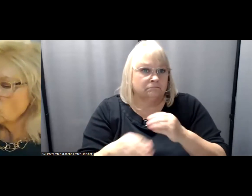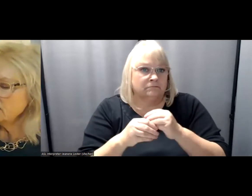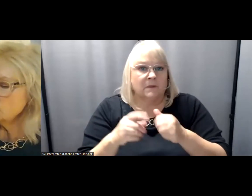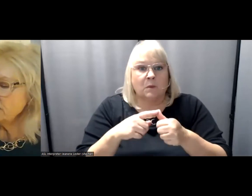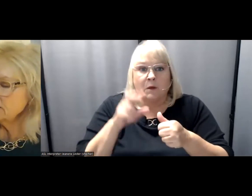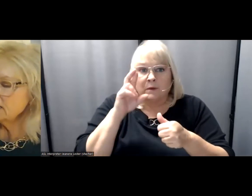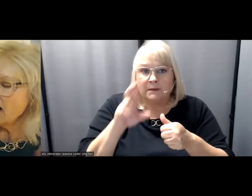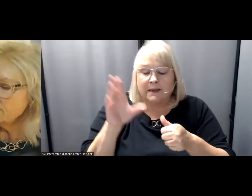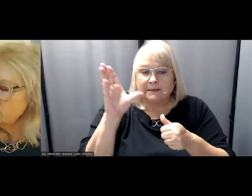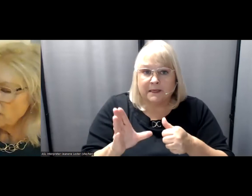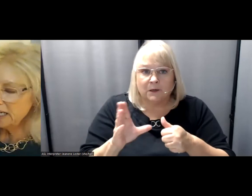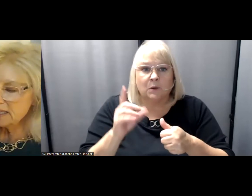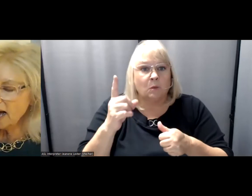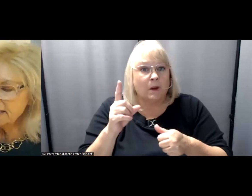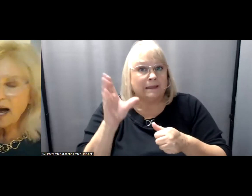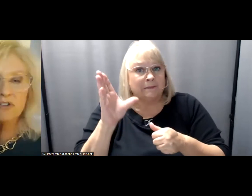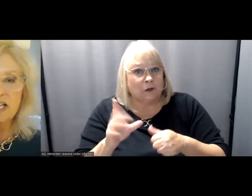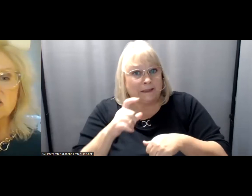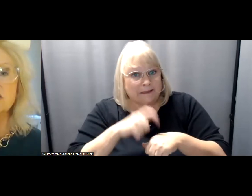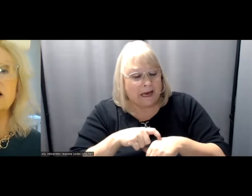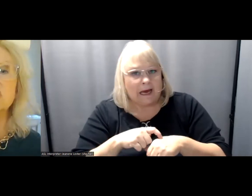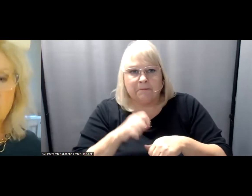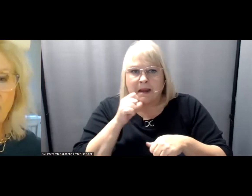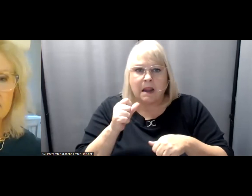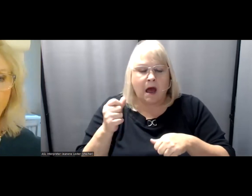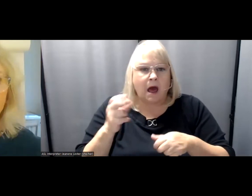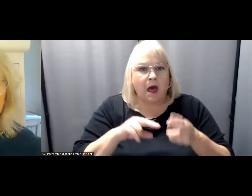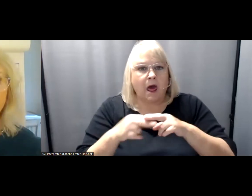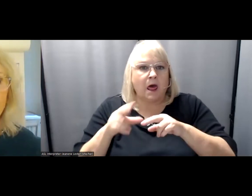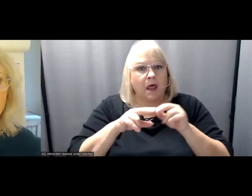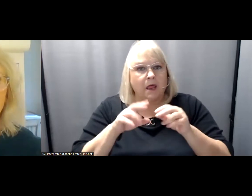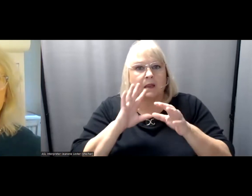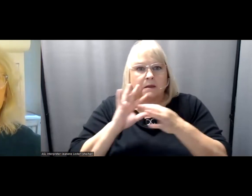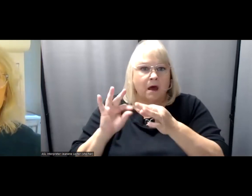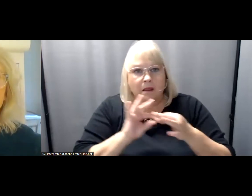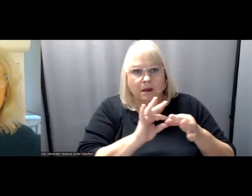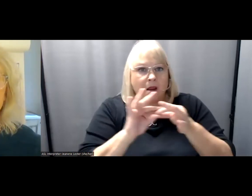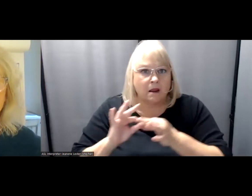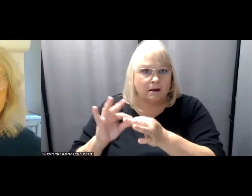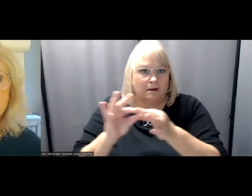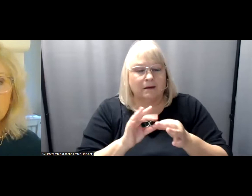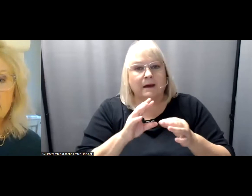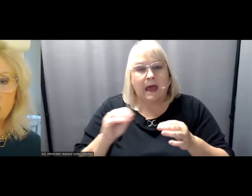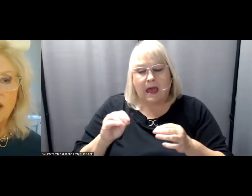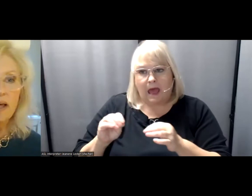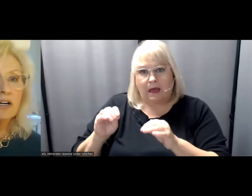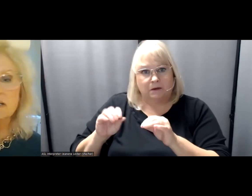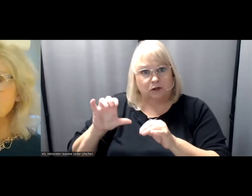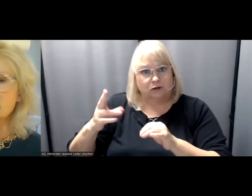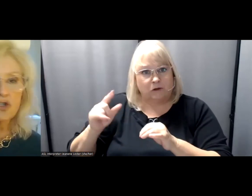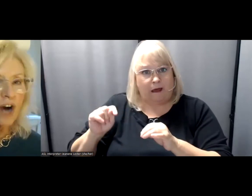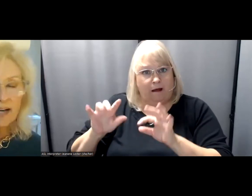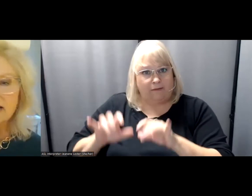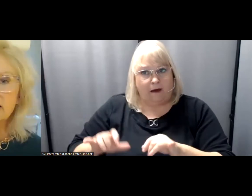speaker, one speaker at a time, avoiding side conversations and chats. Online, chats can get in the way. There